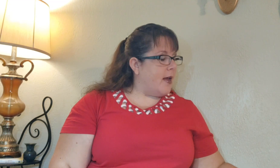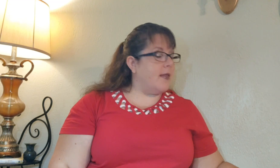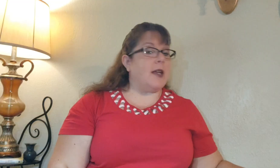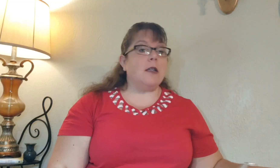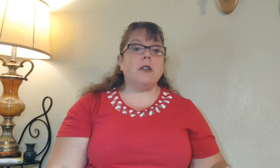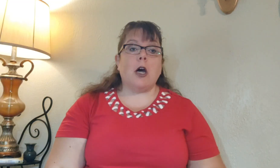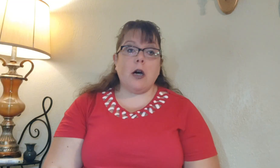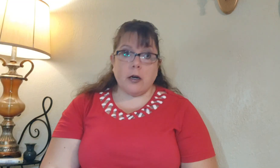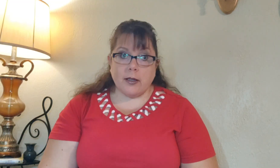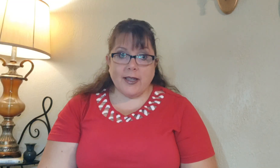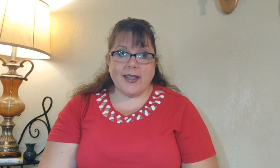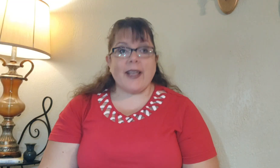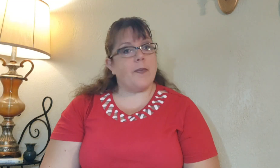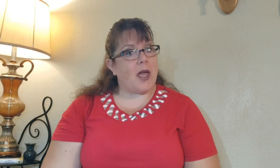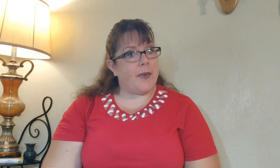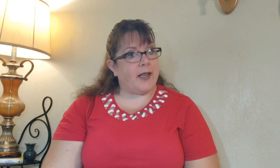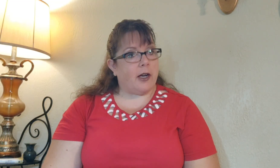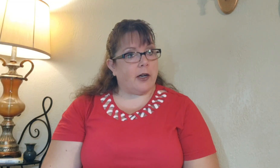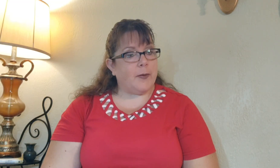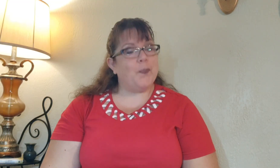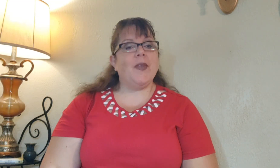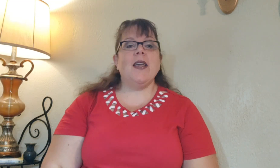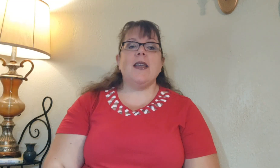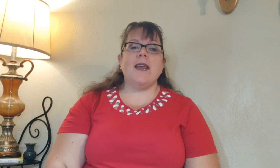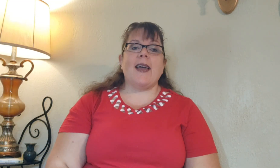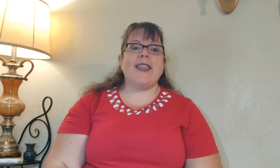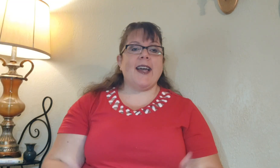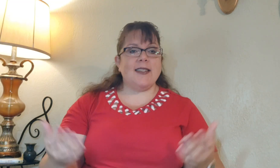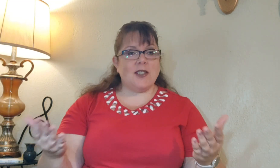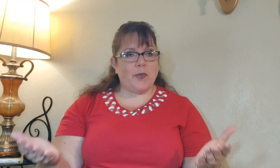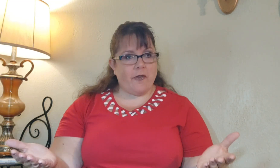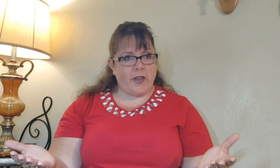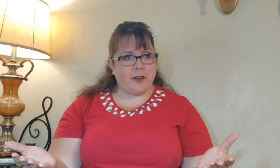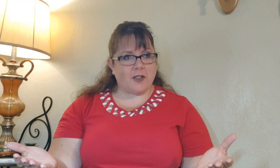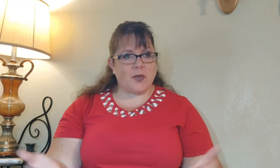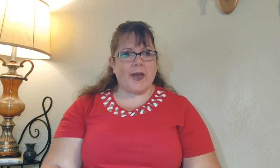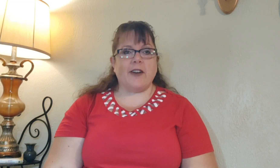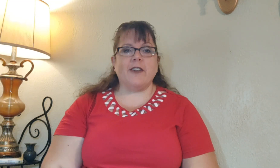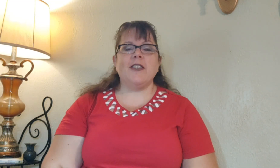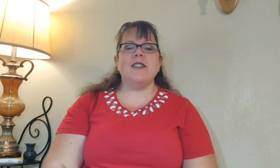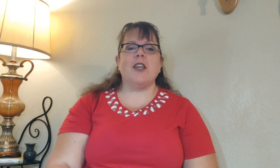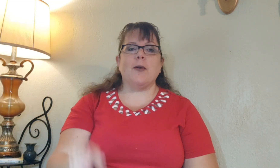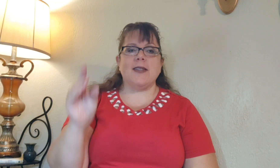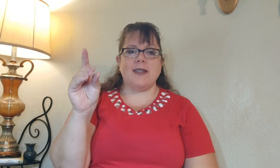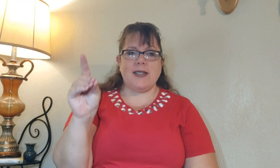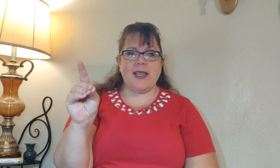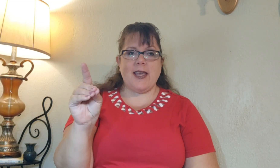And then doll, like a baby doll, and that is finger spells, so it's